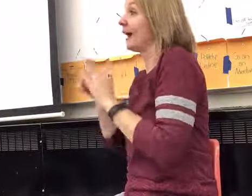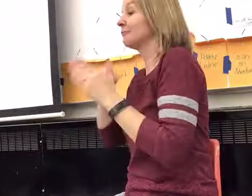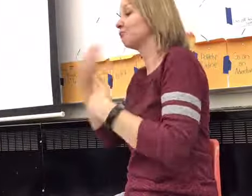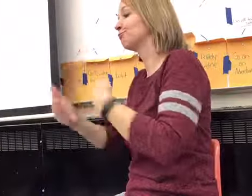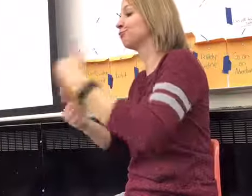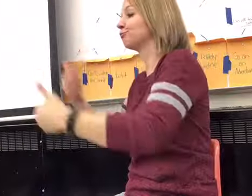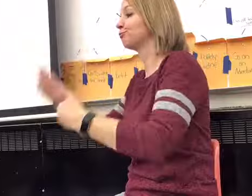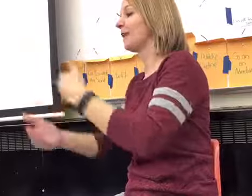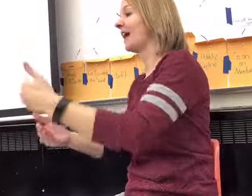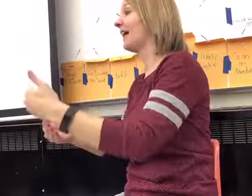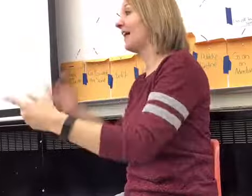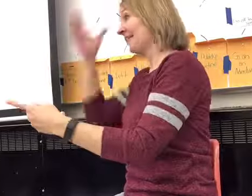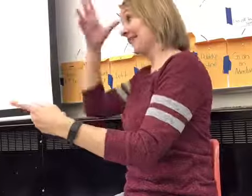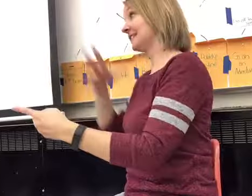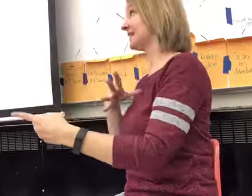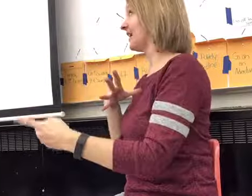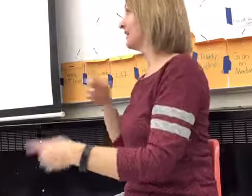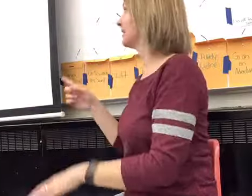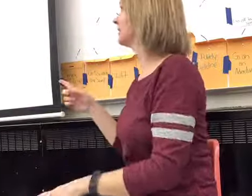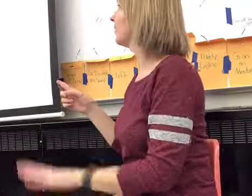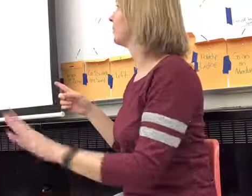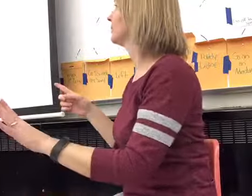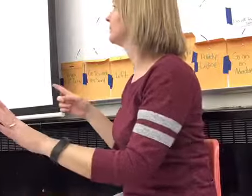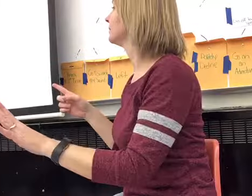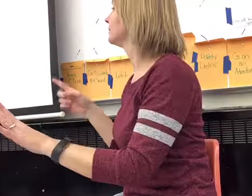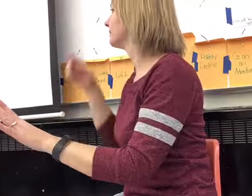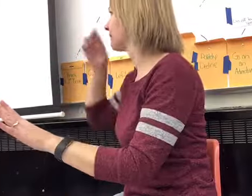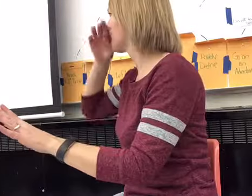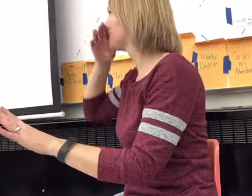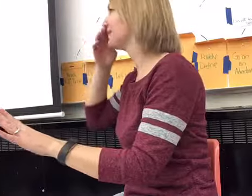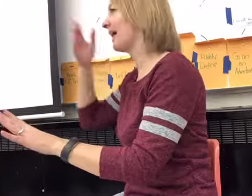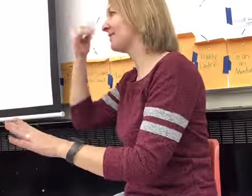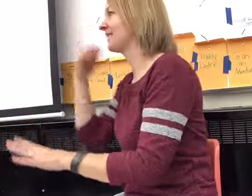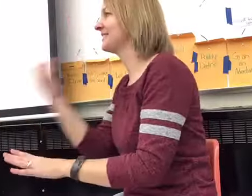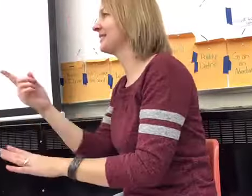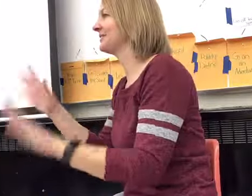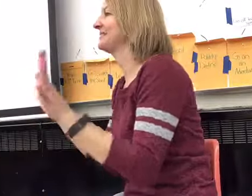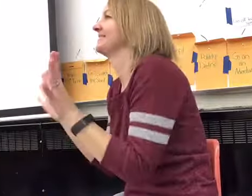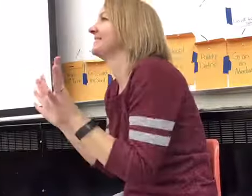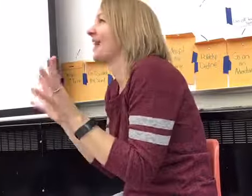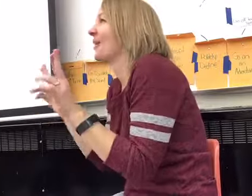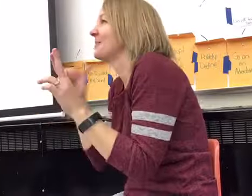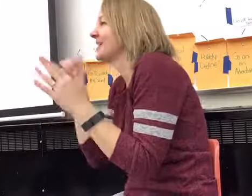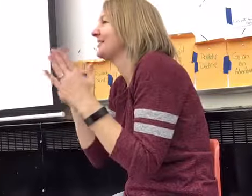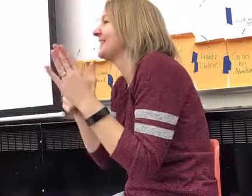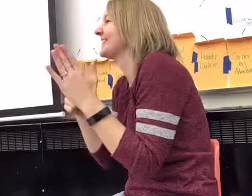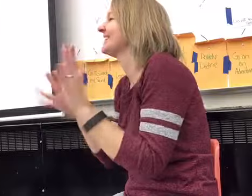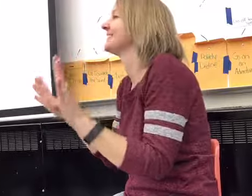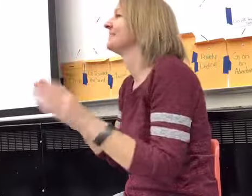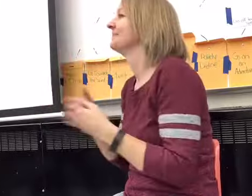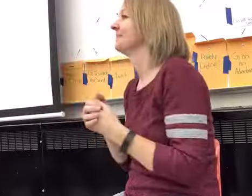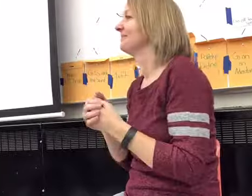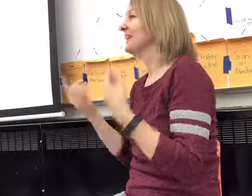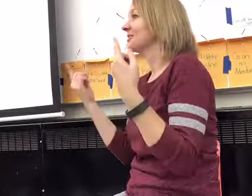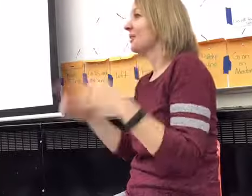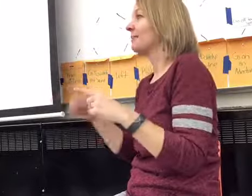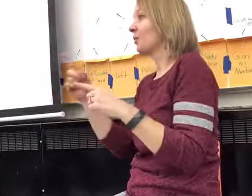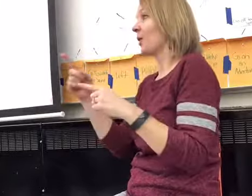this guy comes around. I forgot to tell you. Hope nobody read it. Okay. So what happened, though, is one immigrant was coming